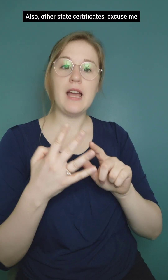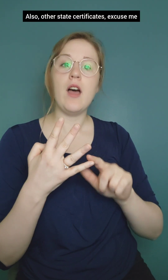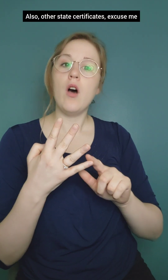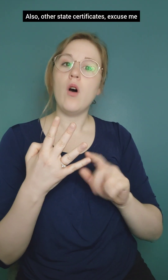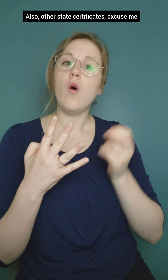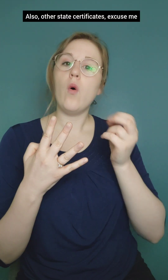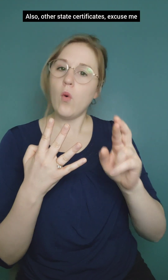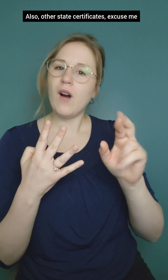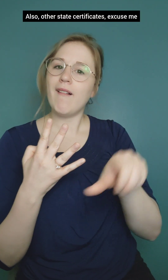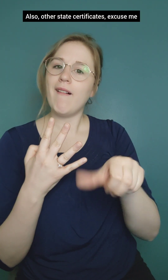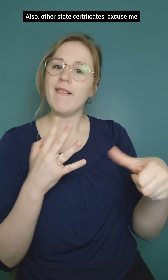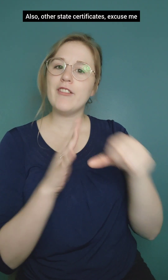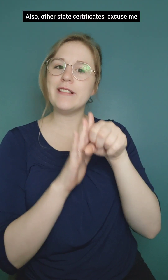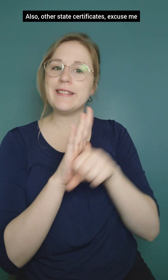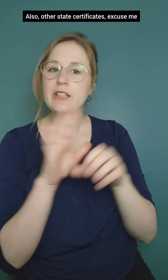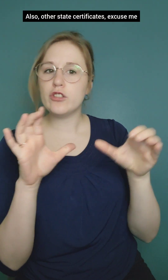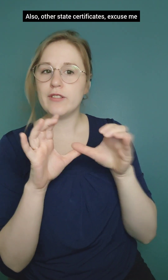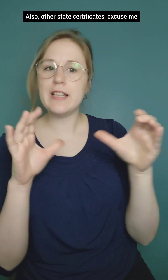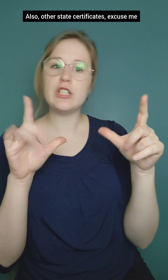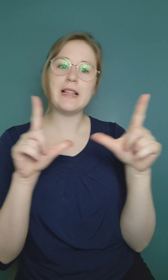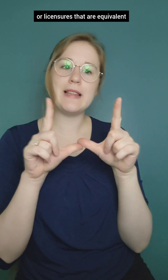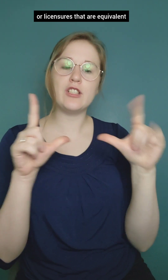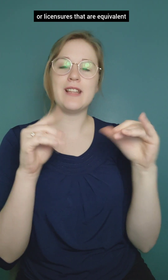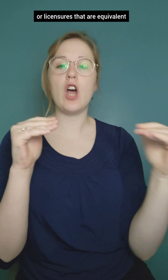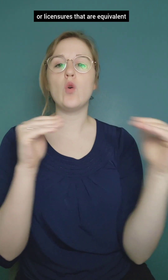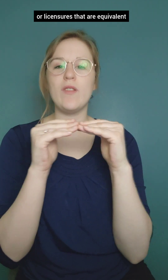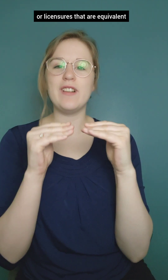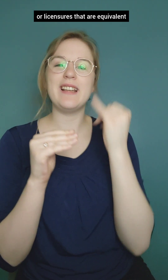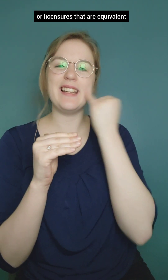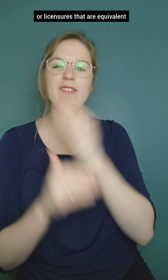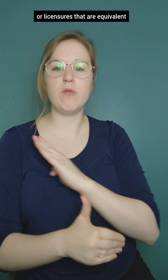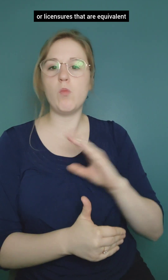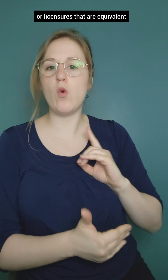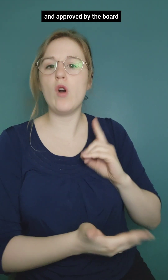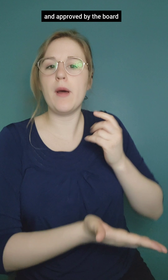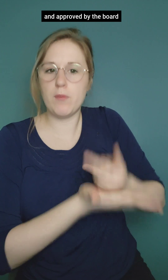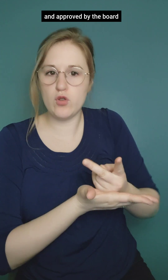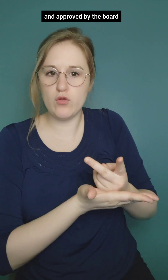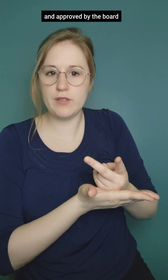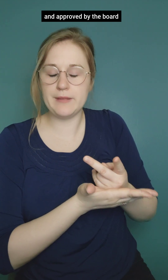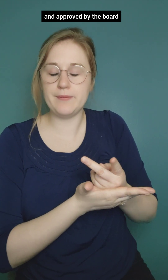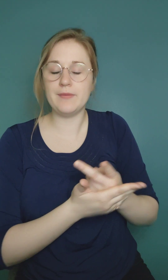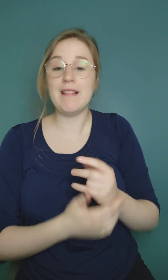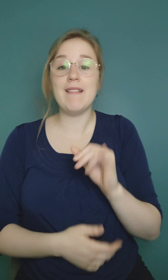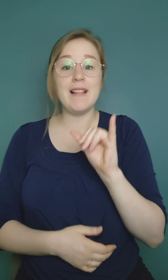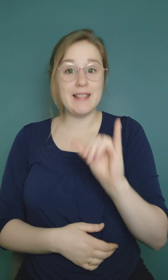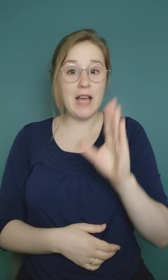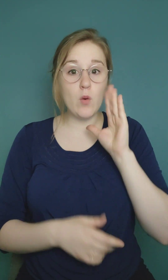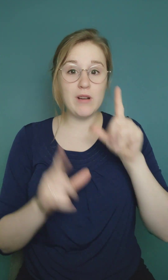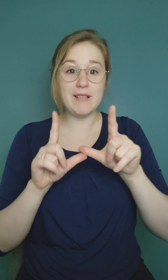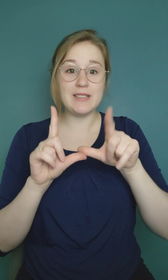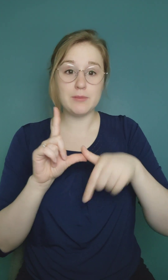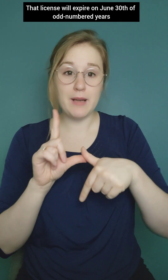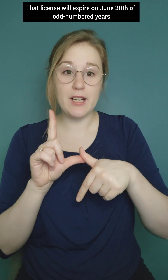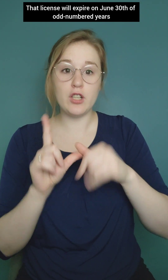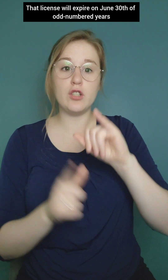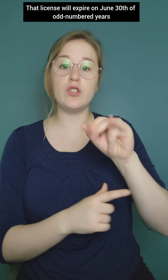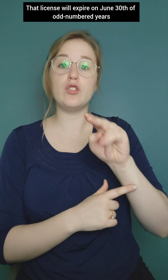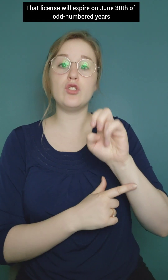state certificates, or licensures that are equivalent and approved by the board. That license will expire on